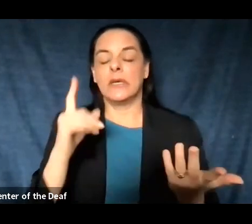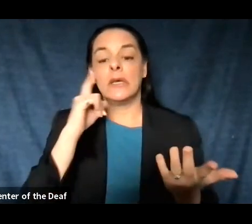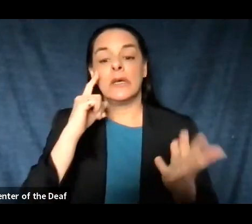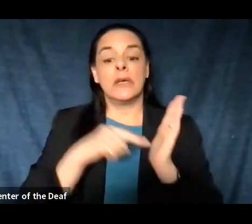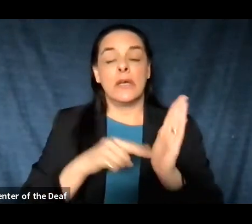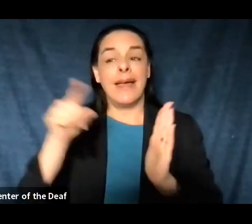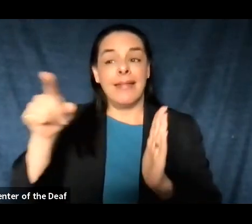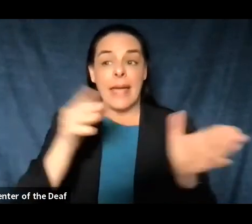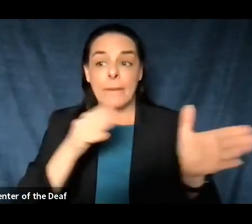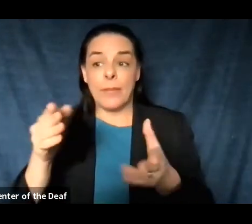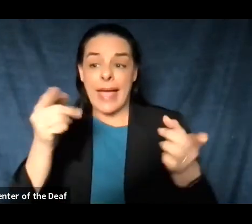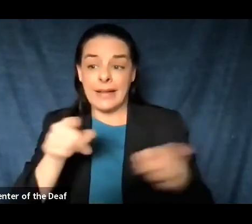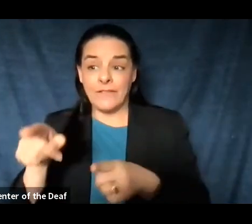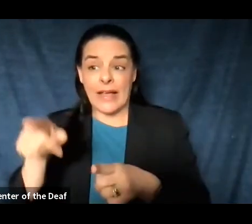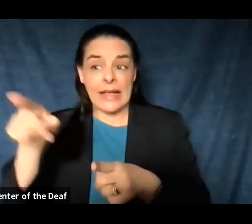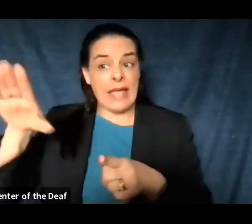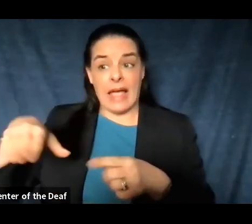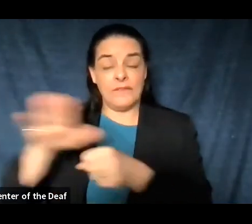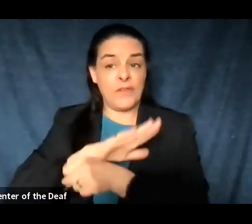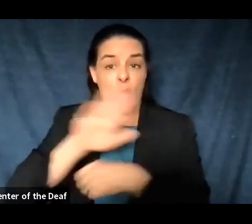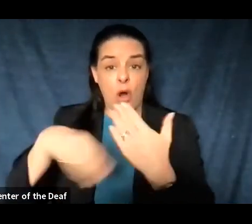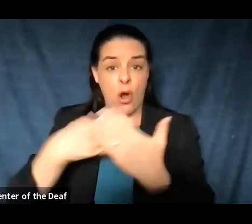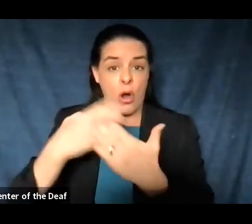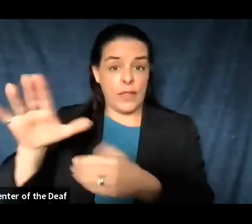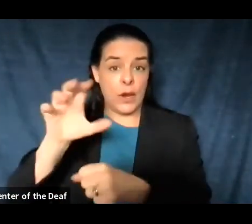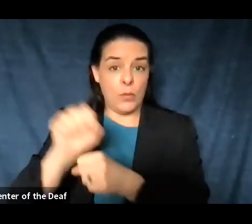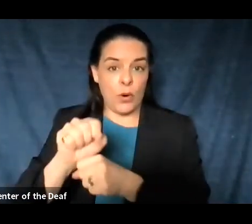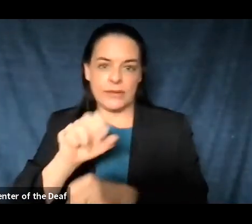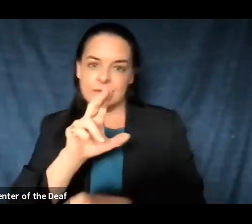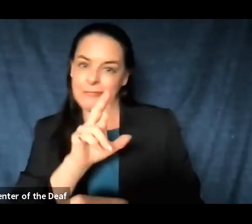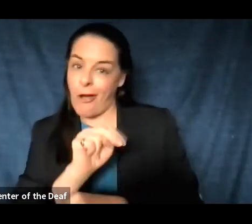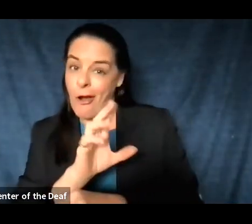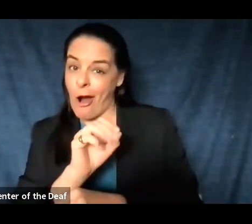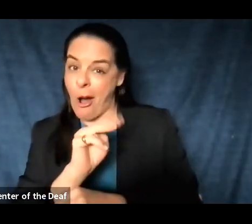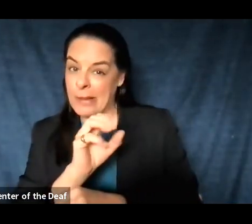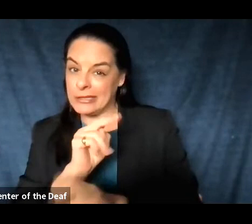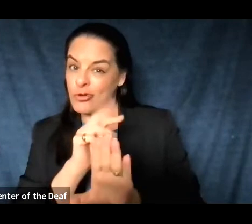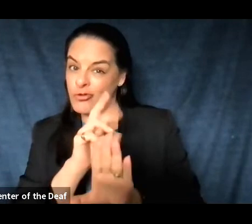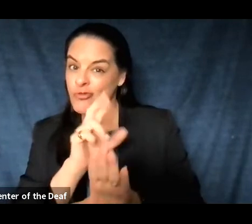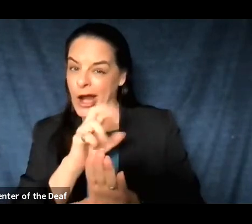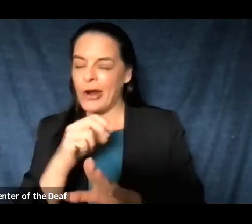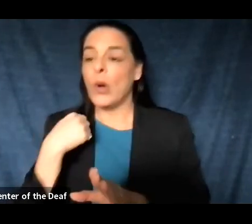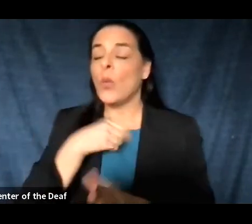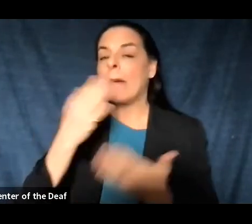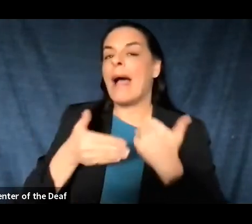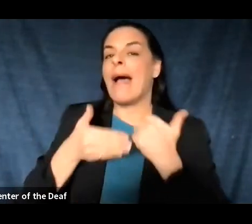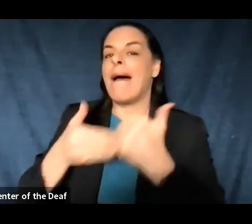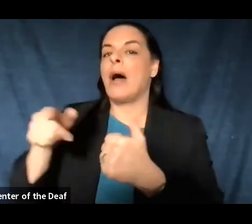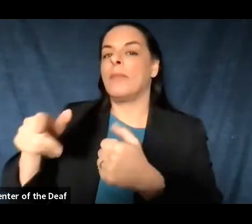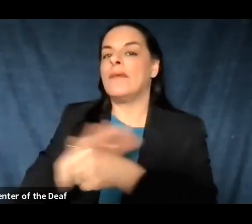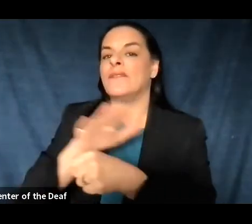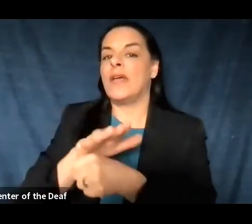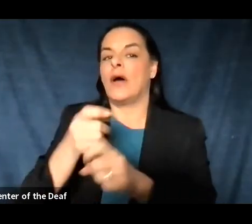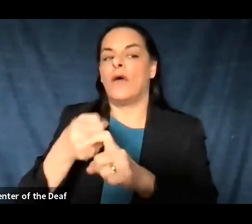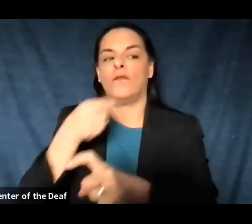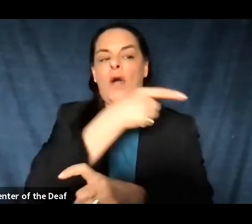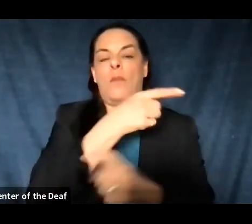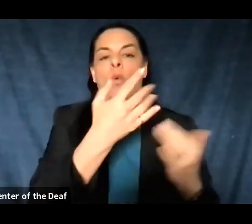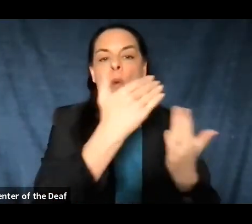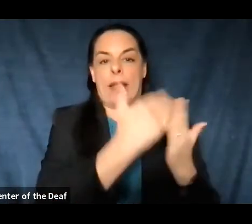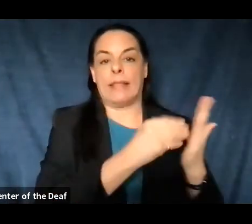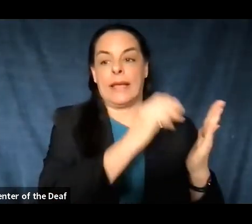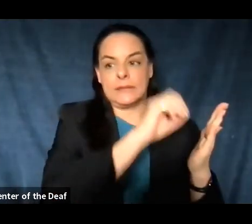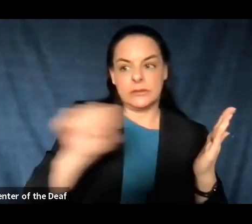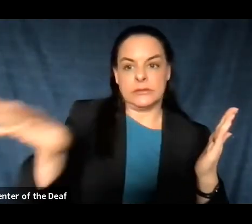an event and they haven't filled all their slots, which is really uncommon, then we might help them fill those slots from the wait list. From Jeff